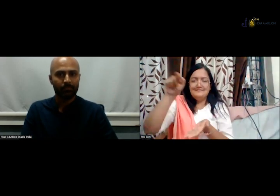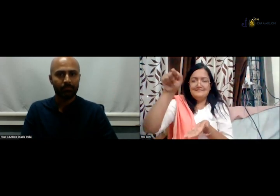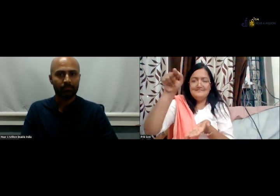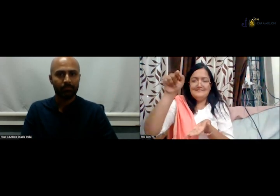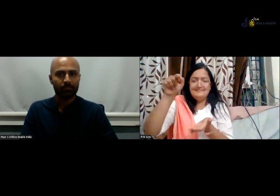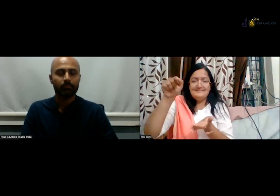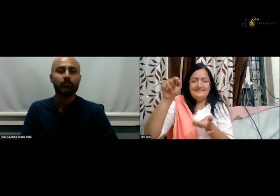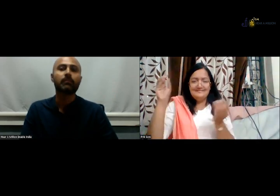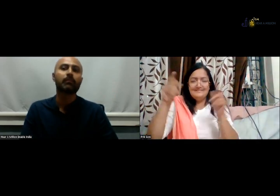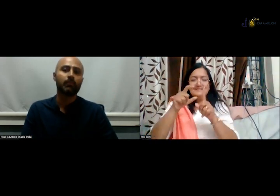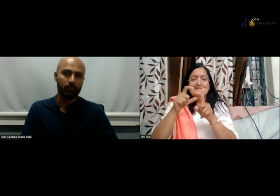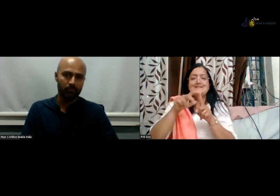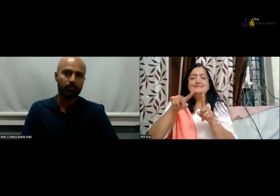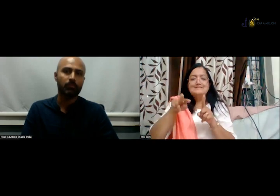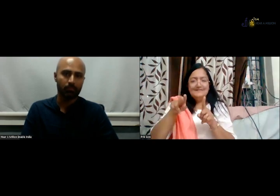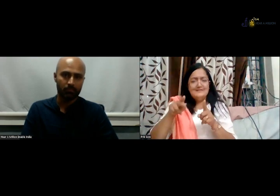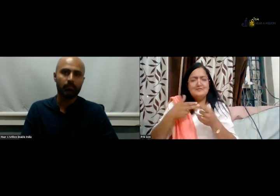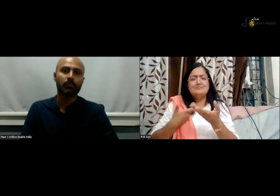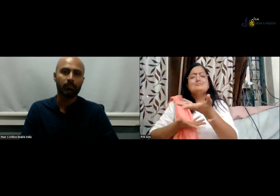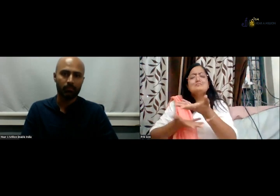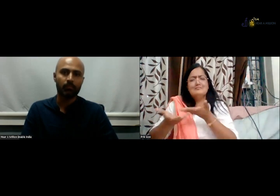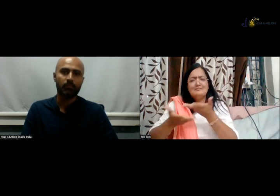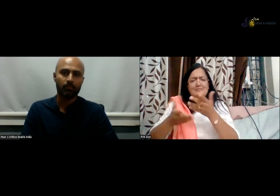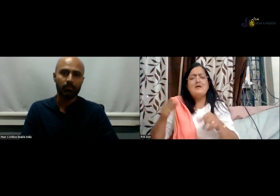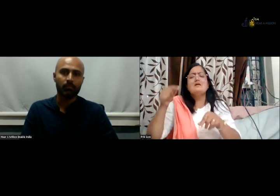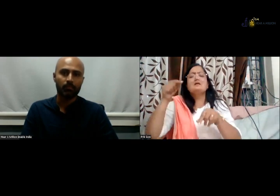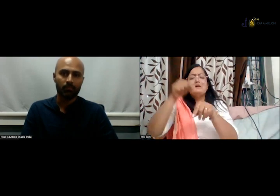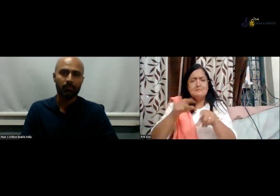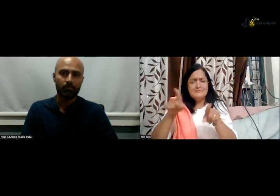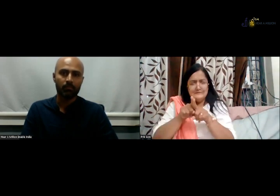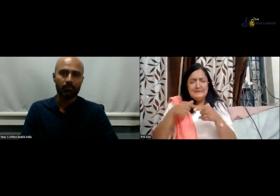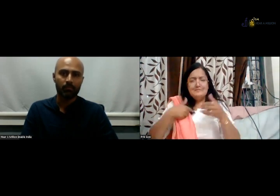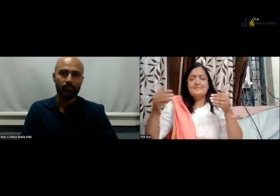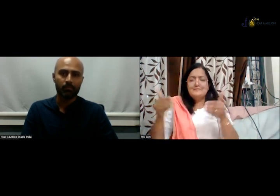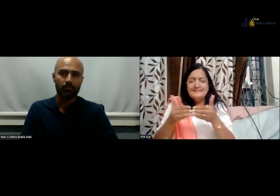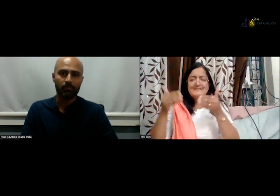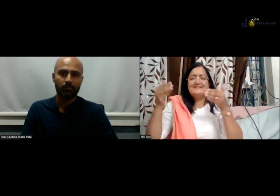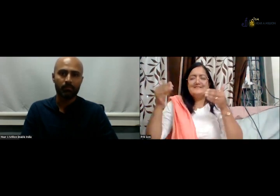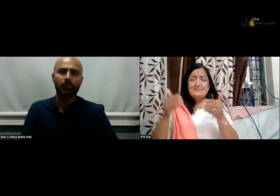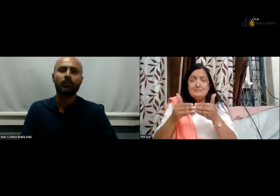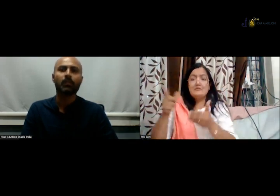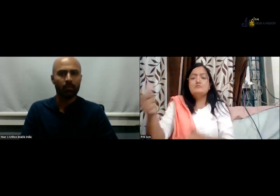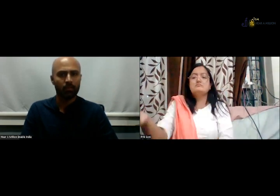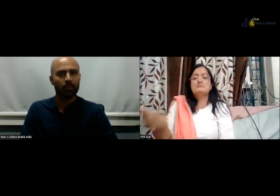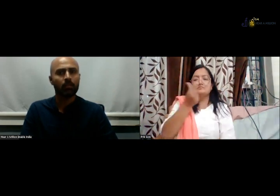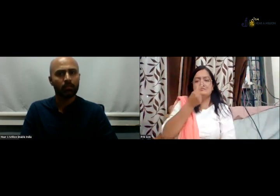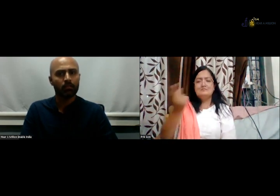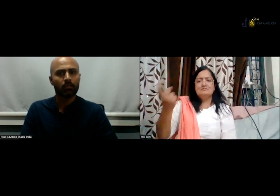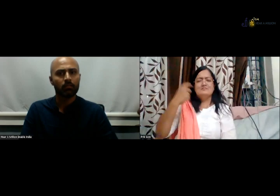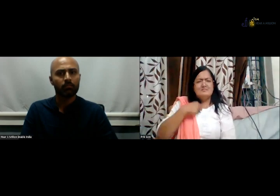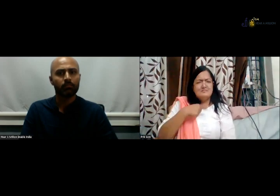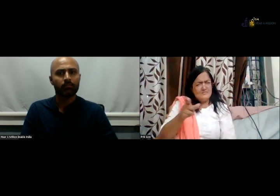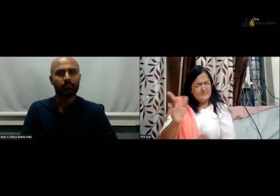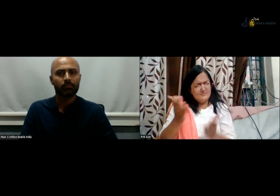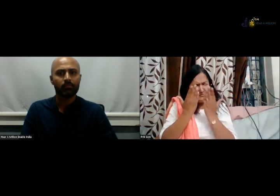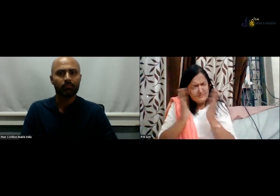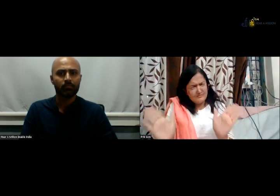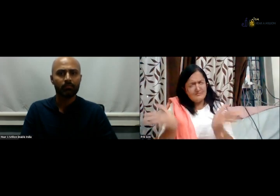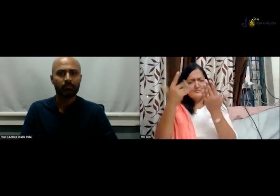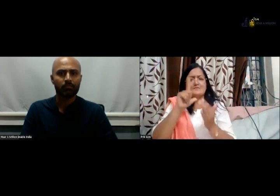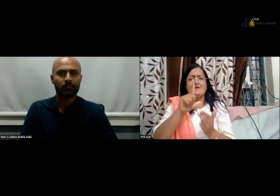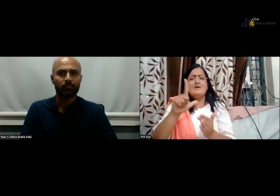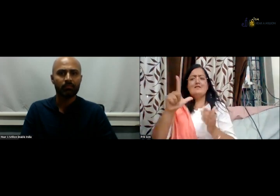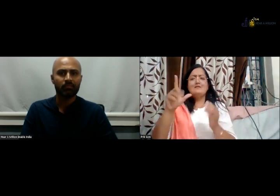I met Sudamni, I met Sudamni at ISLRTC for dictionary work. So quite